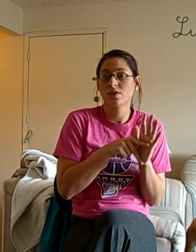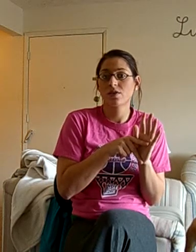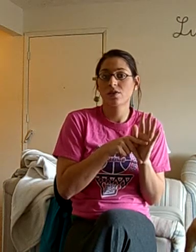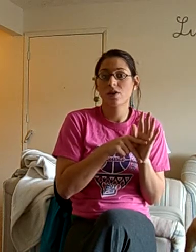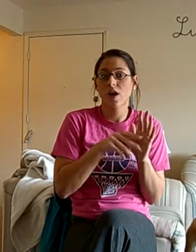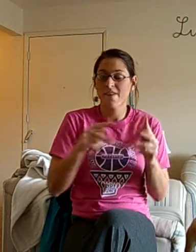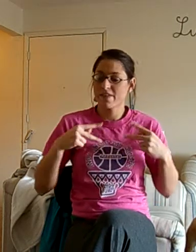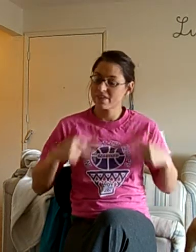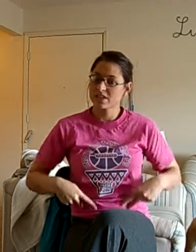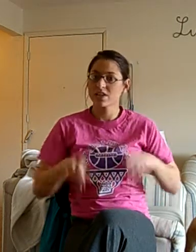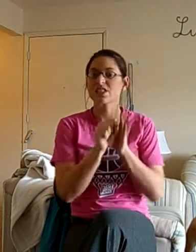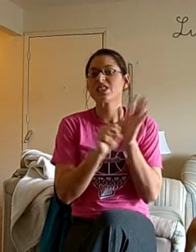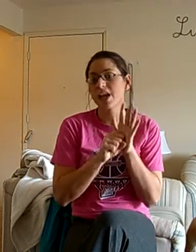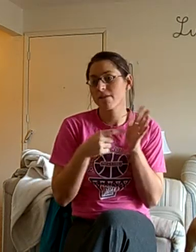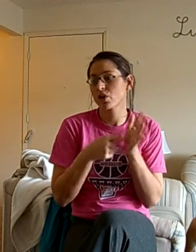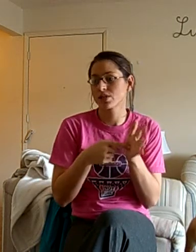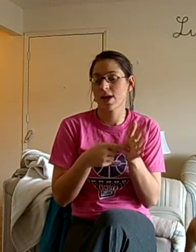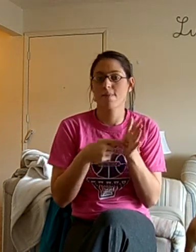physical state, for instance, and